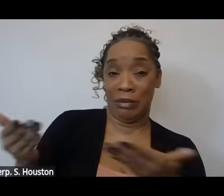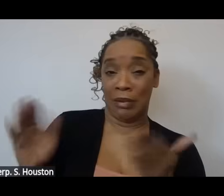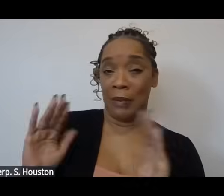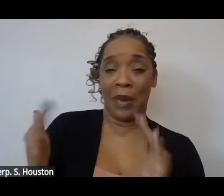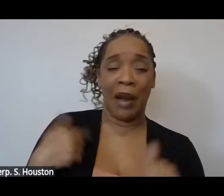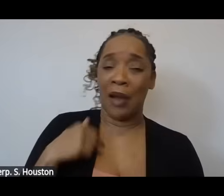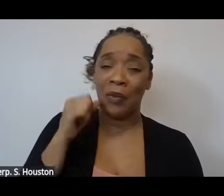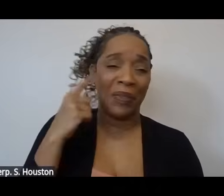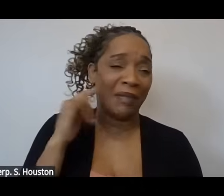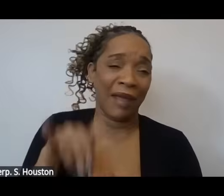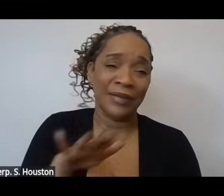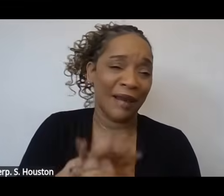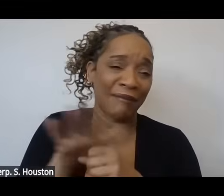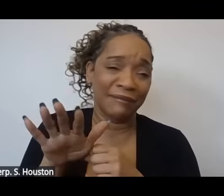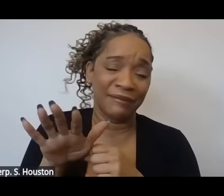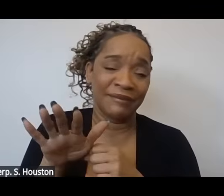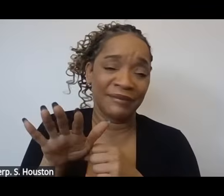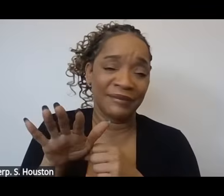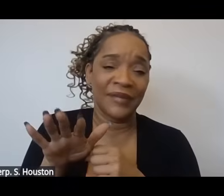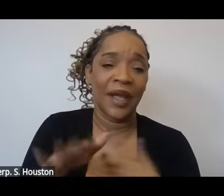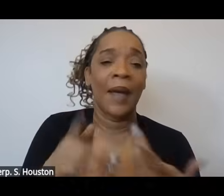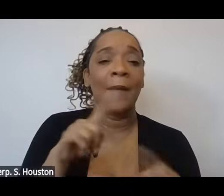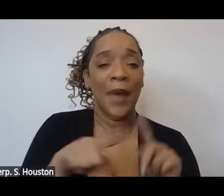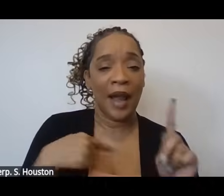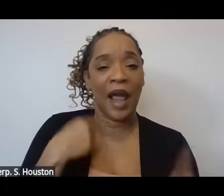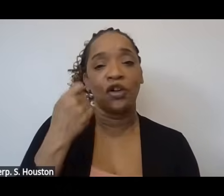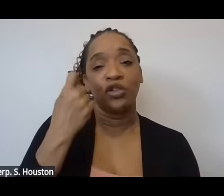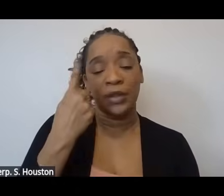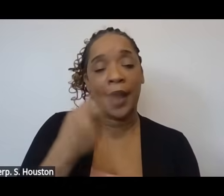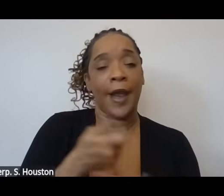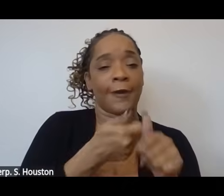I understand that will be taken on a case by case basis.